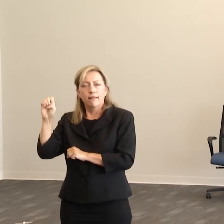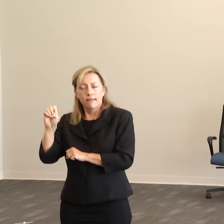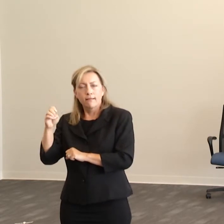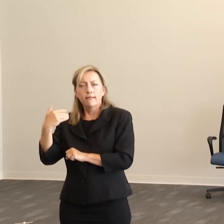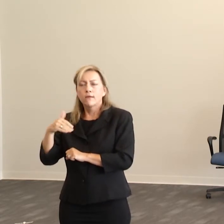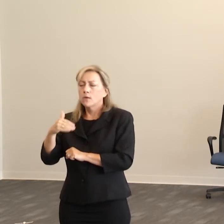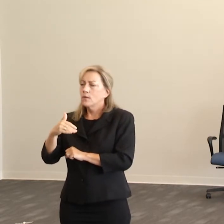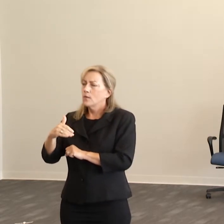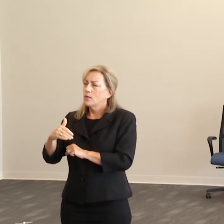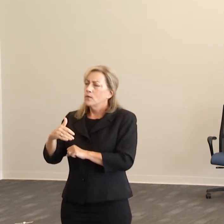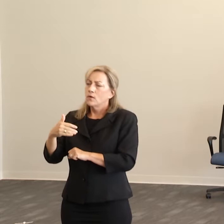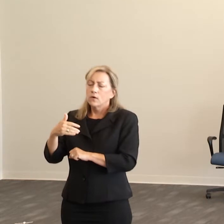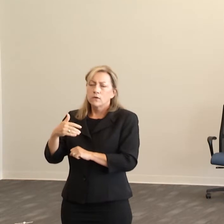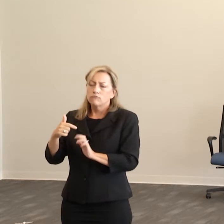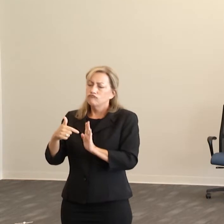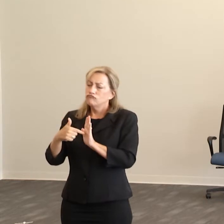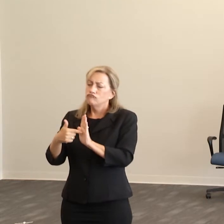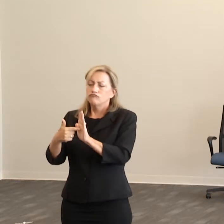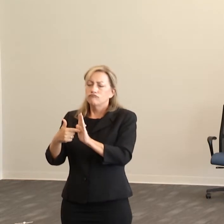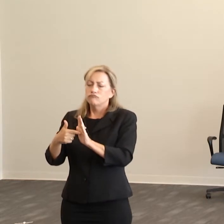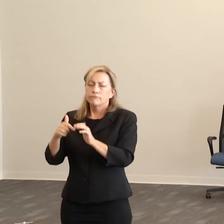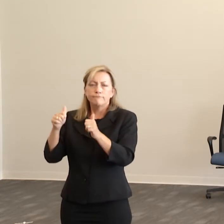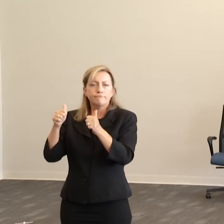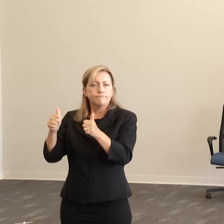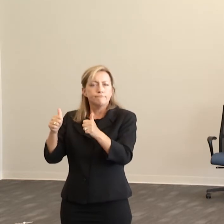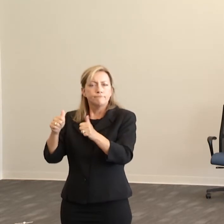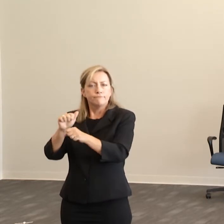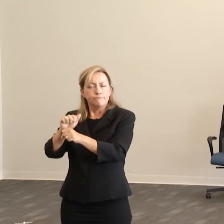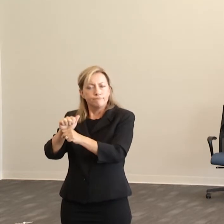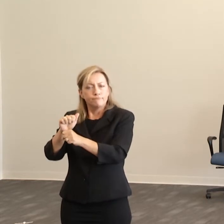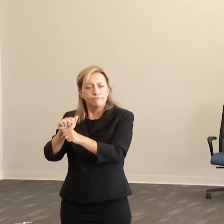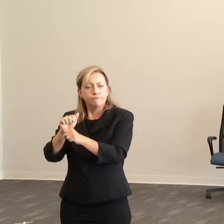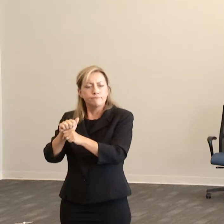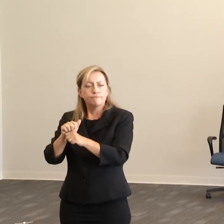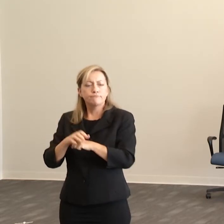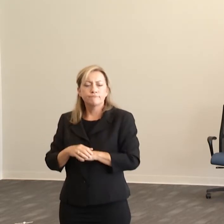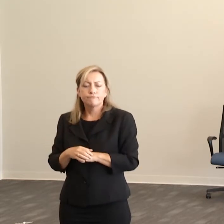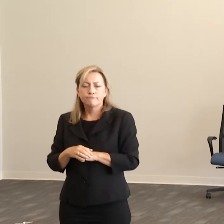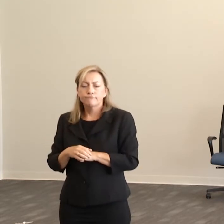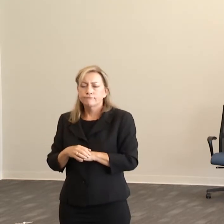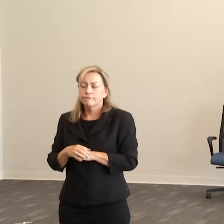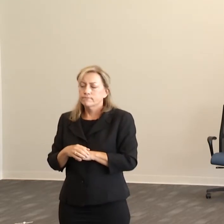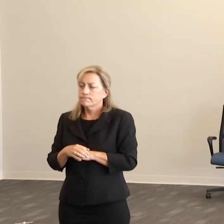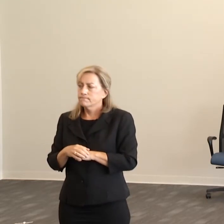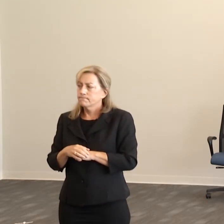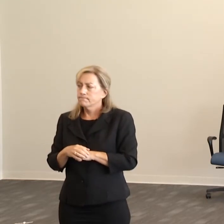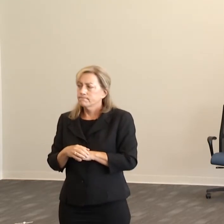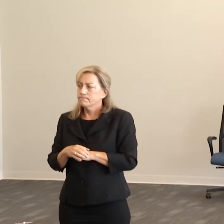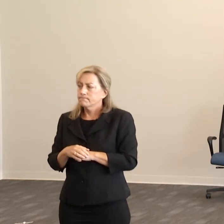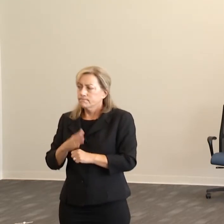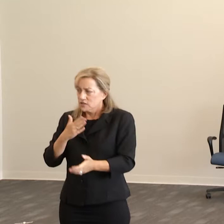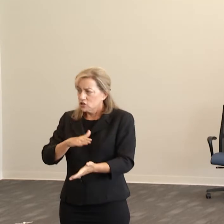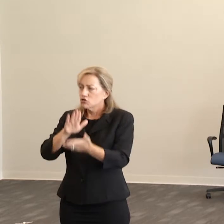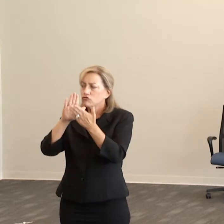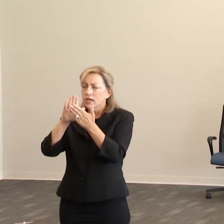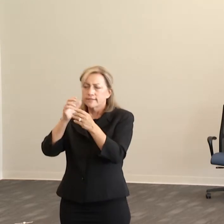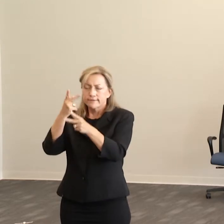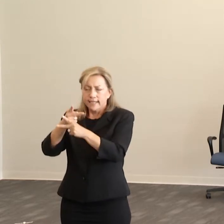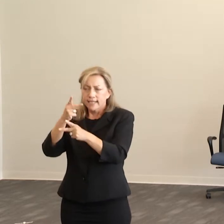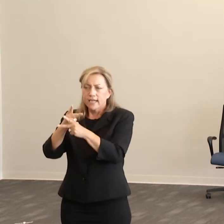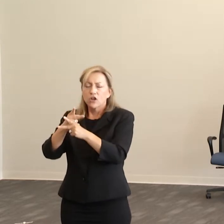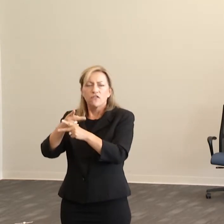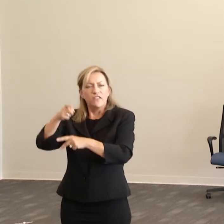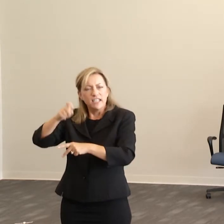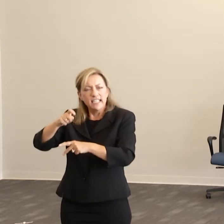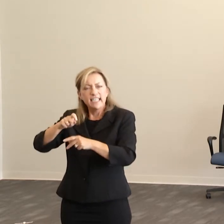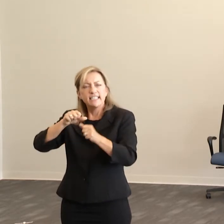exemplary leadership, for her firmness in terms of addressing the needs